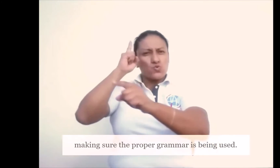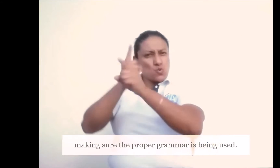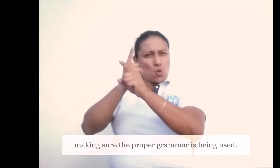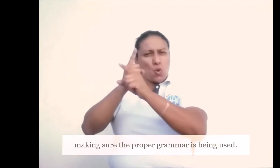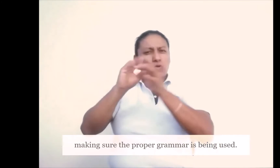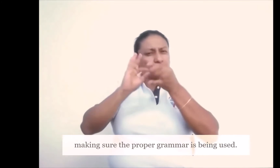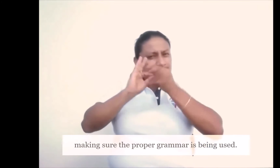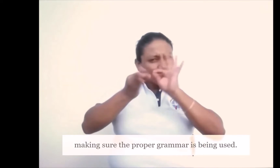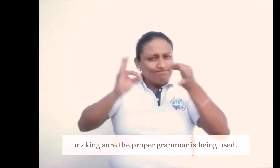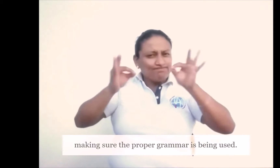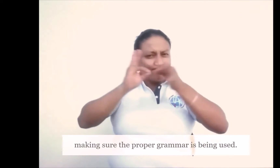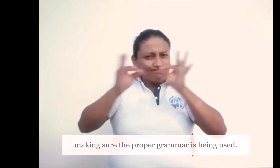grammar is being used.